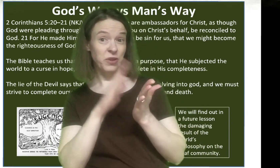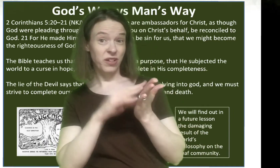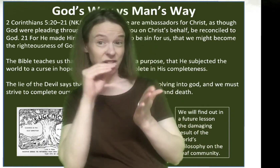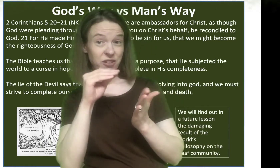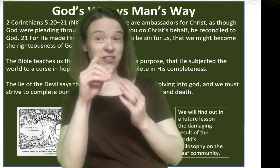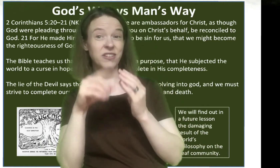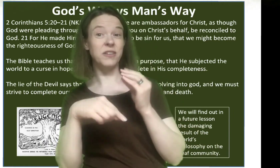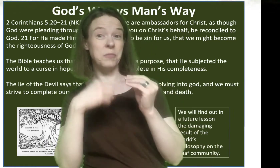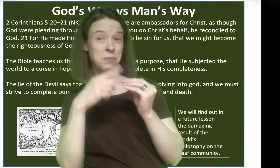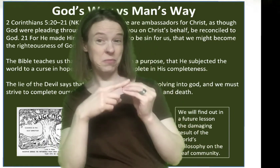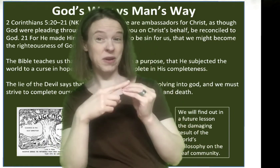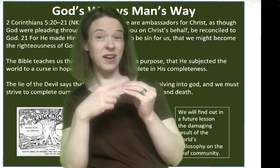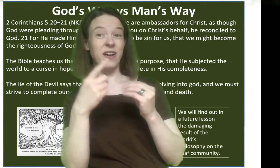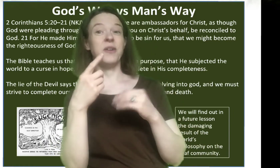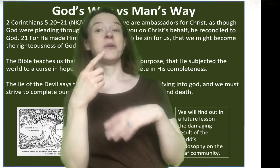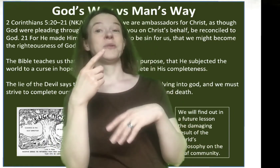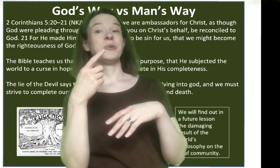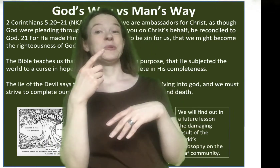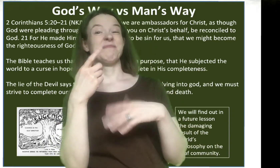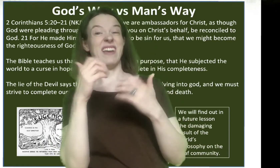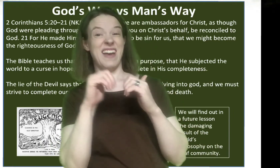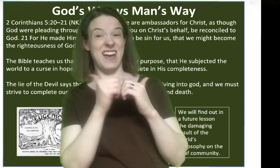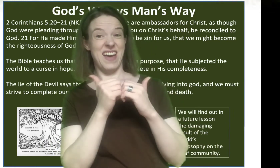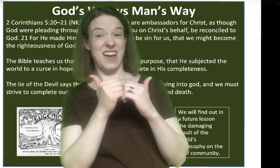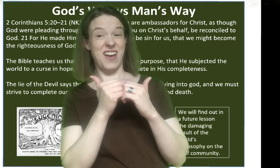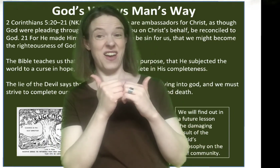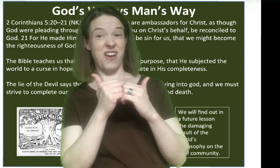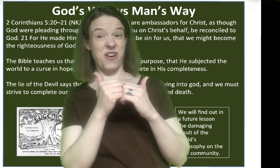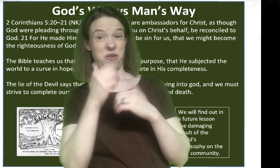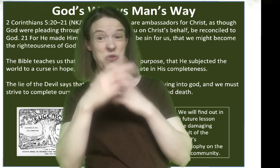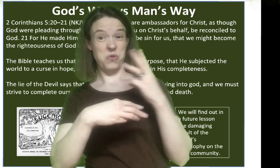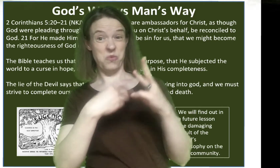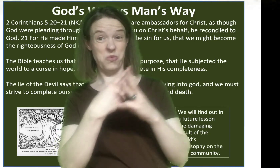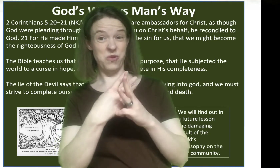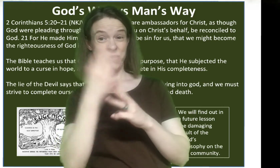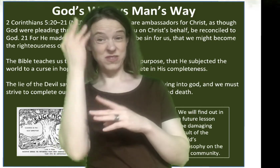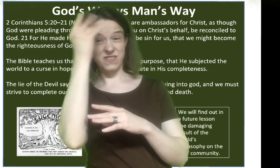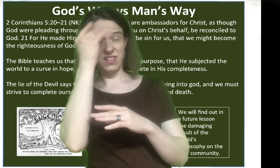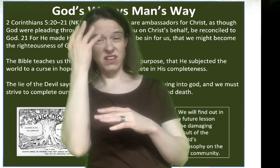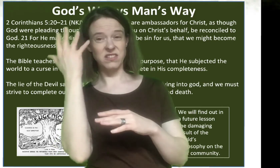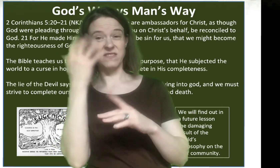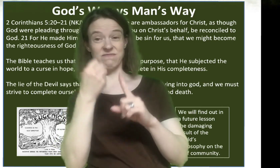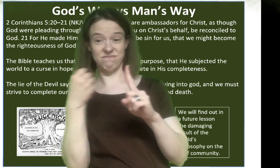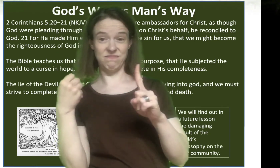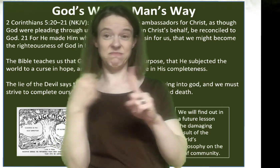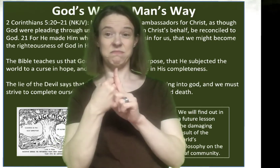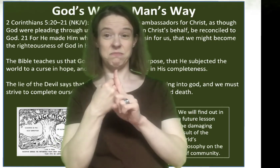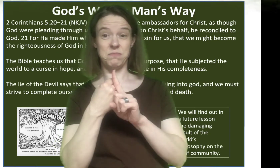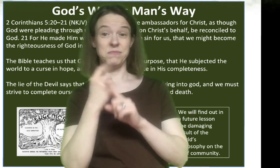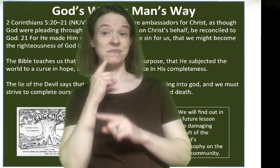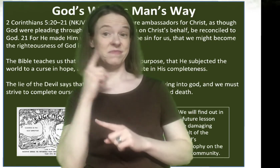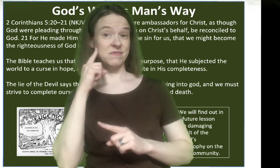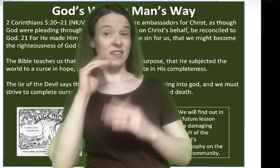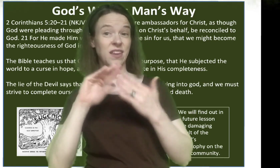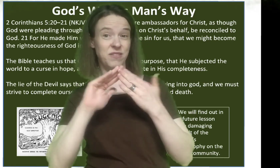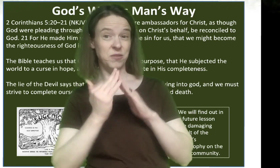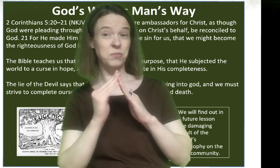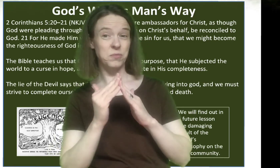In a future lesson, we'll learn about how the world's philosophy has impacted the